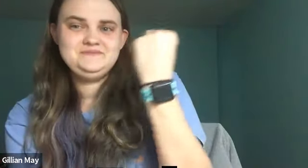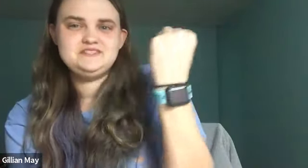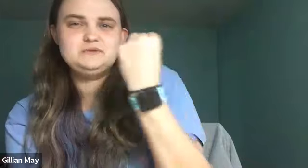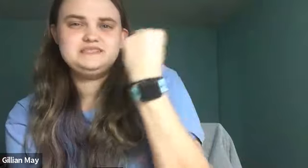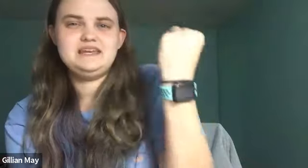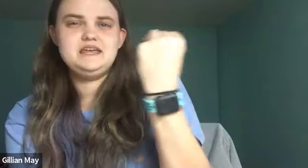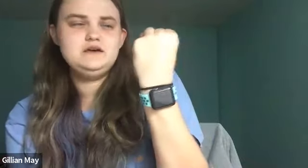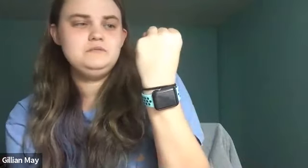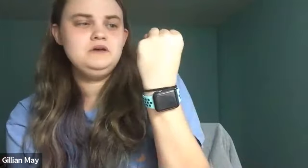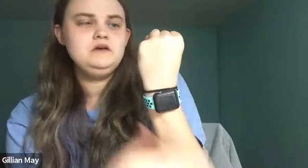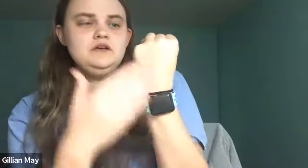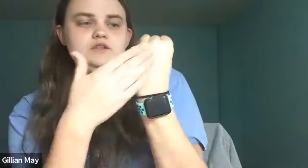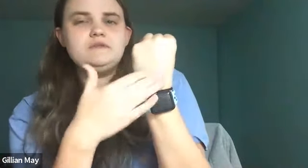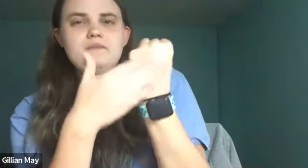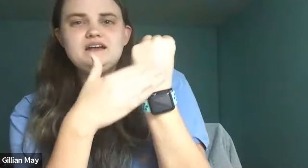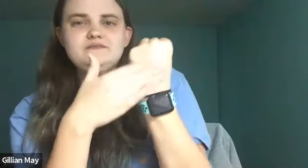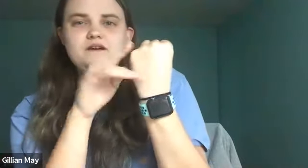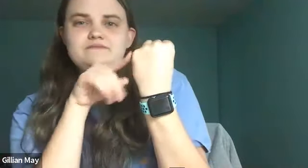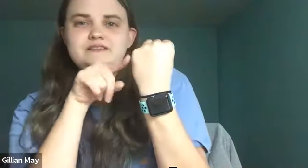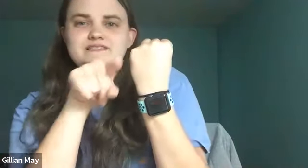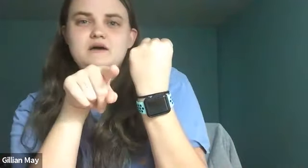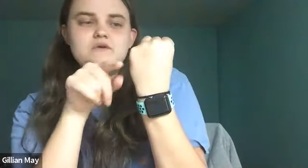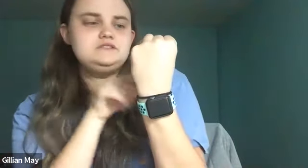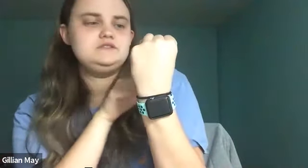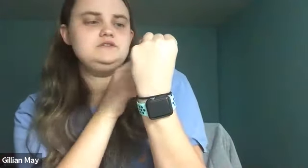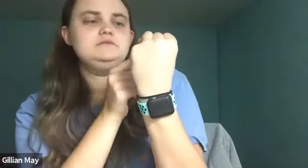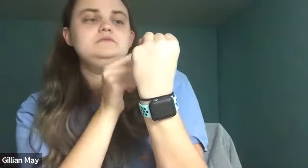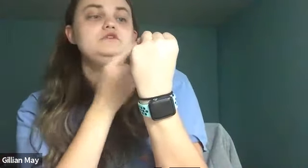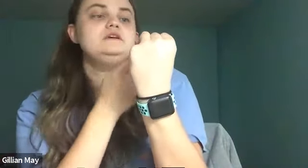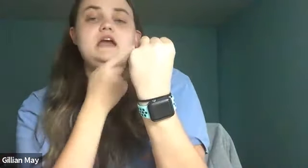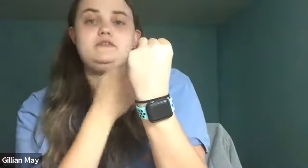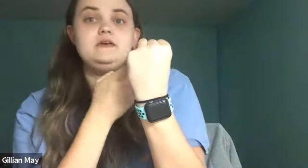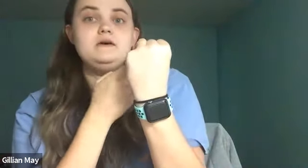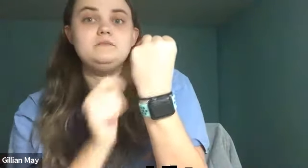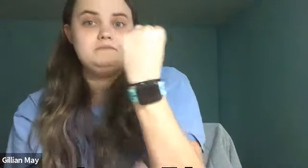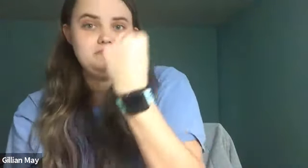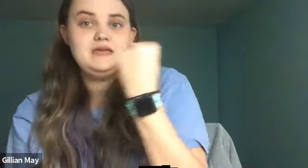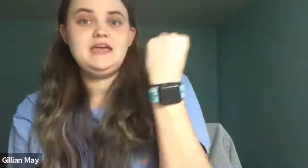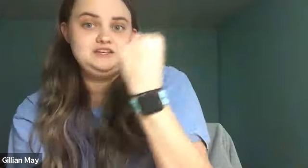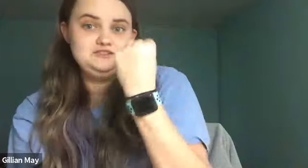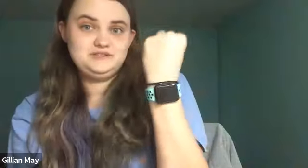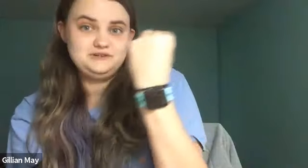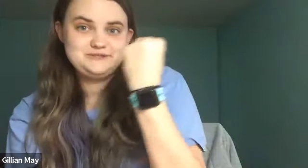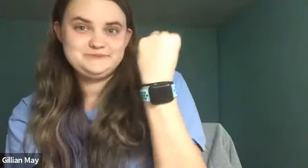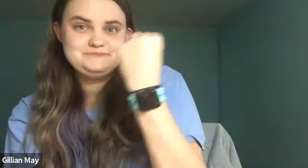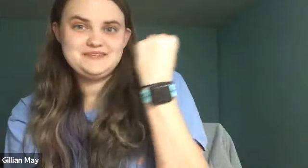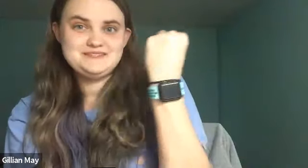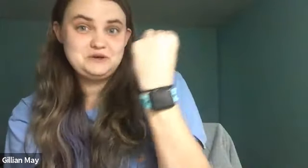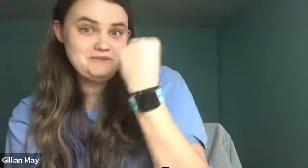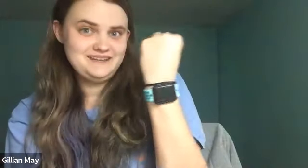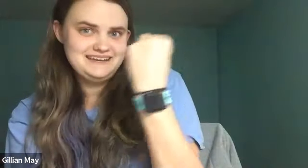So it's an M. You want the back of your hand facing outward, so you're looking at the M, and you do circles. So